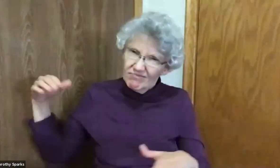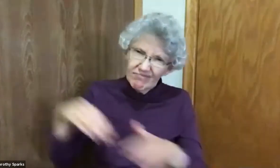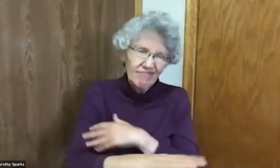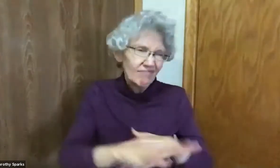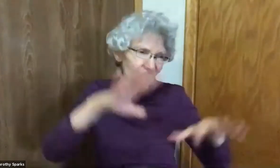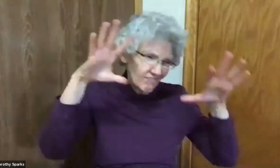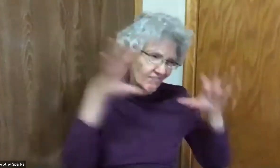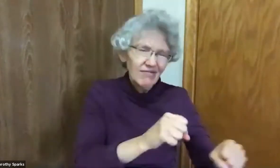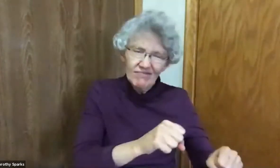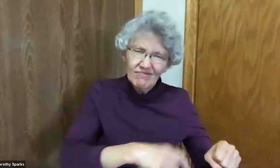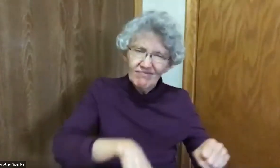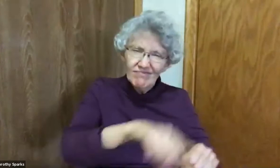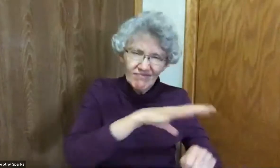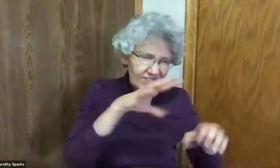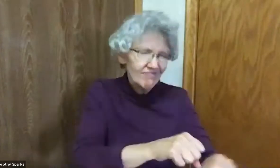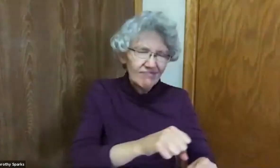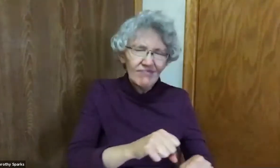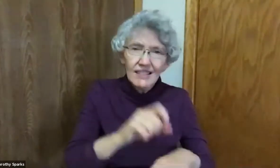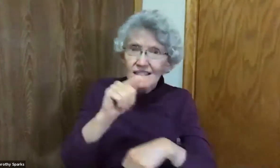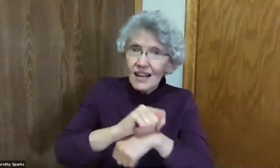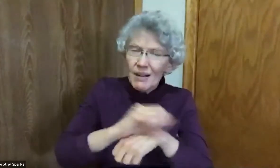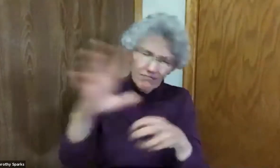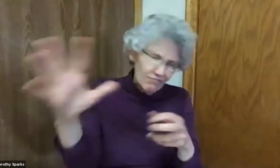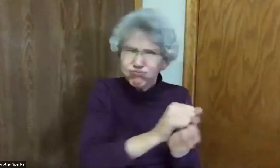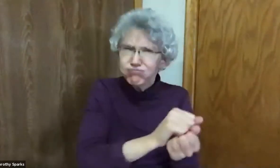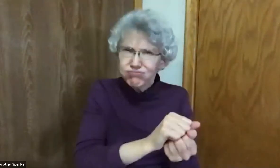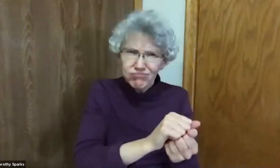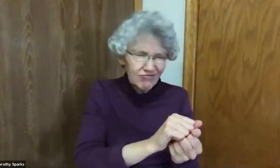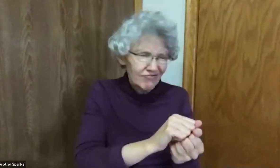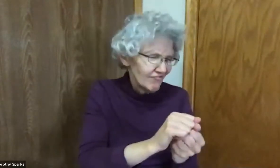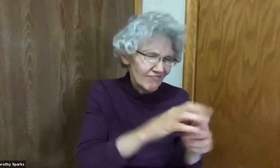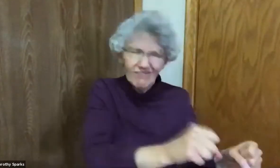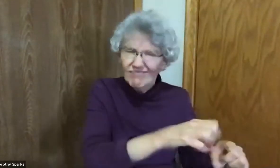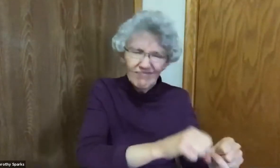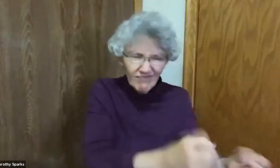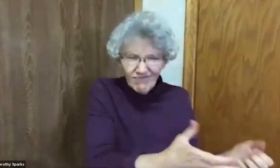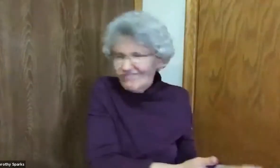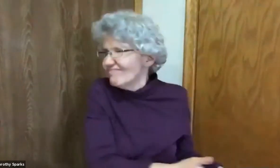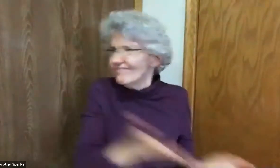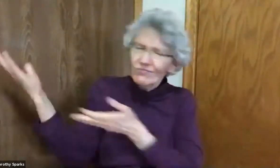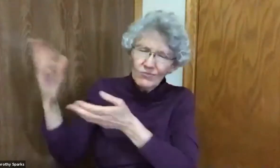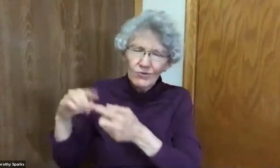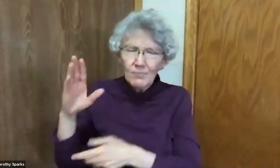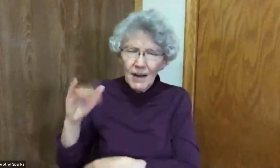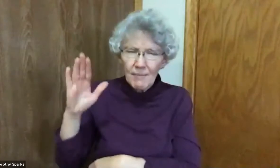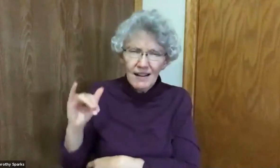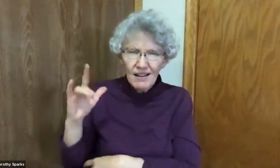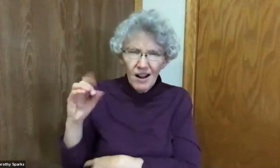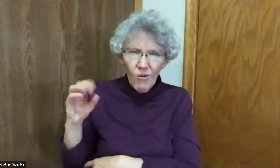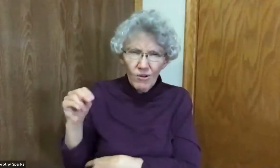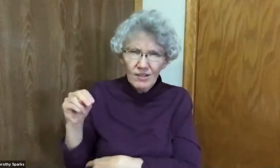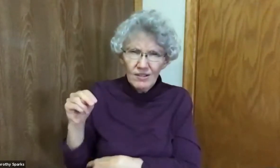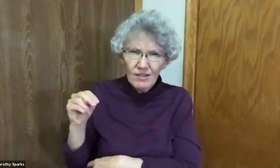The Jewish people had lived in Jerusalem until the invasion of Babylon, at which point the temple was